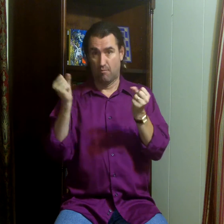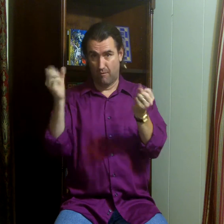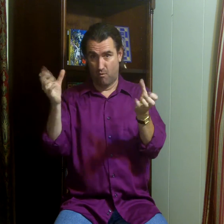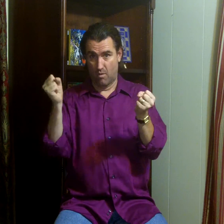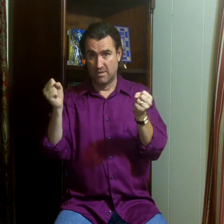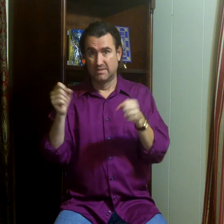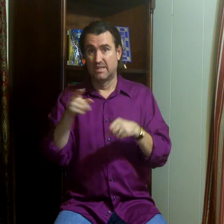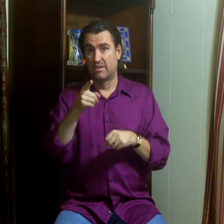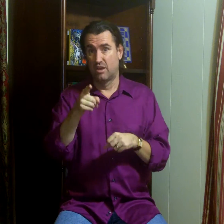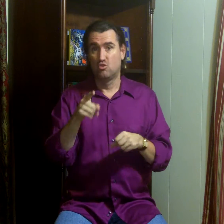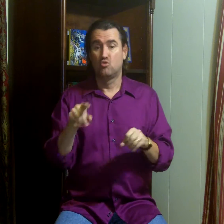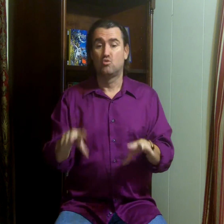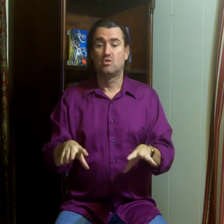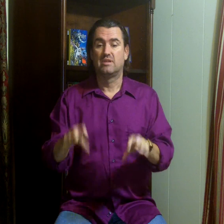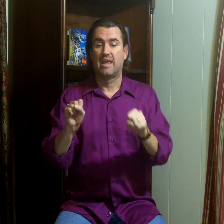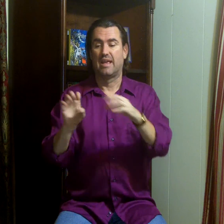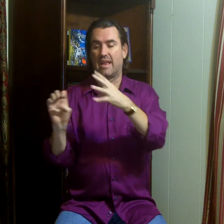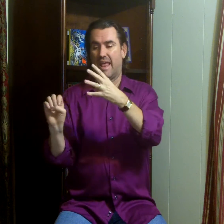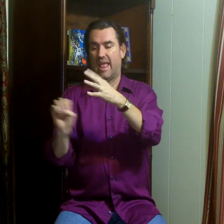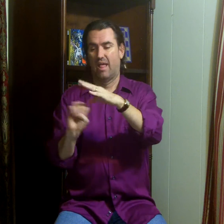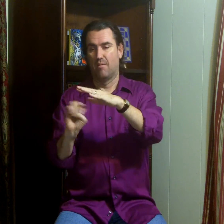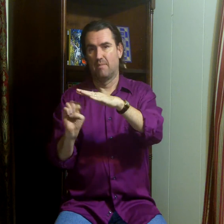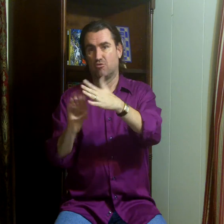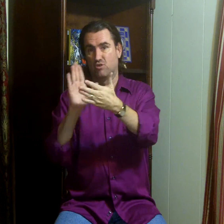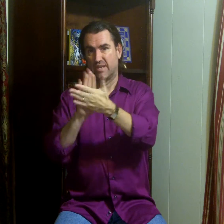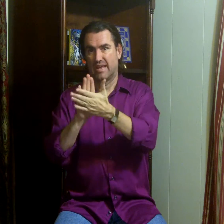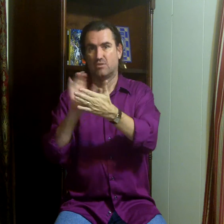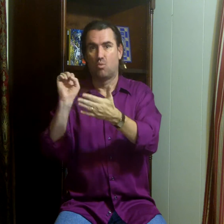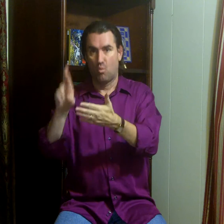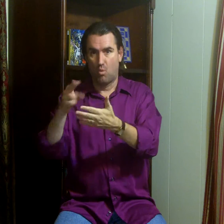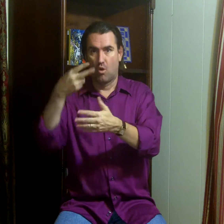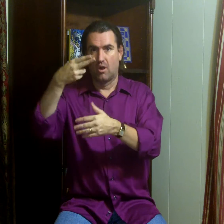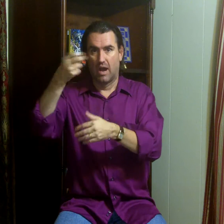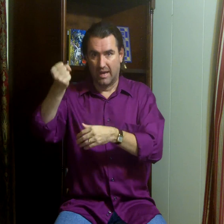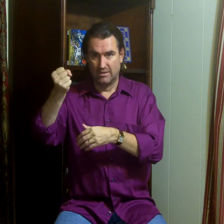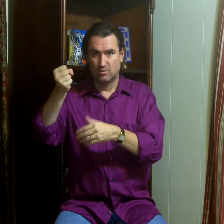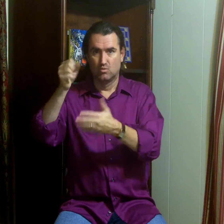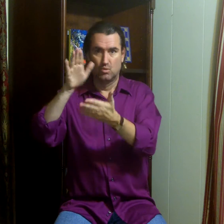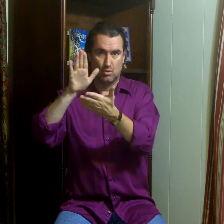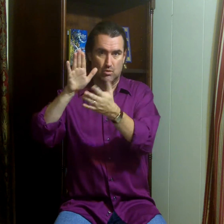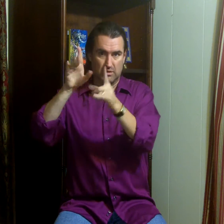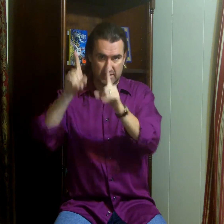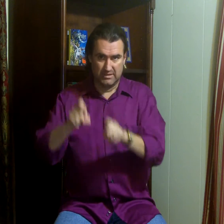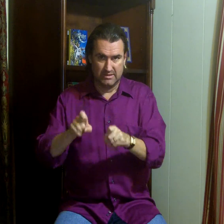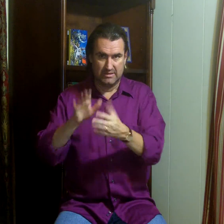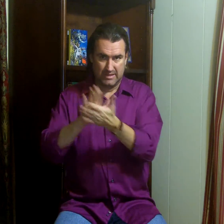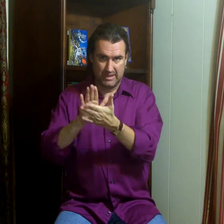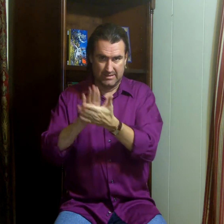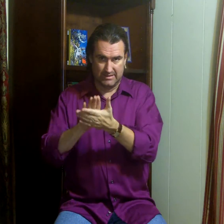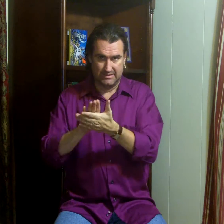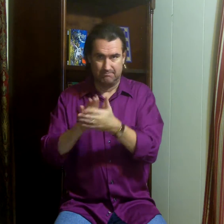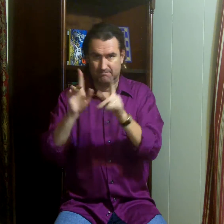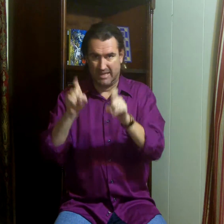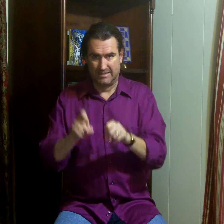of the test or a secondary version of the test, secondary being high school, elementary being essentially K